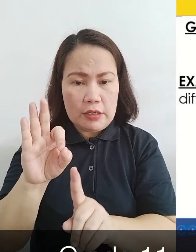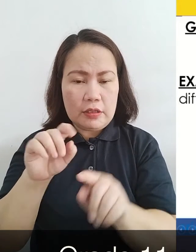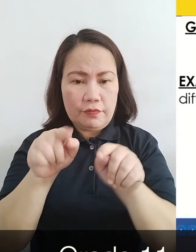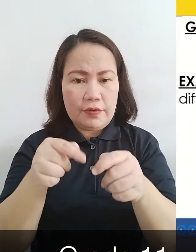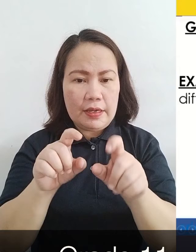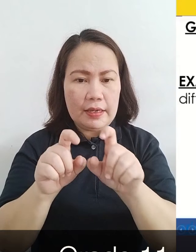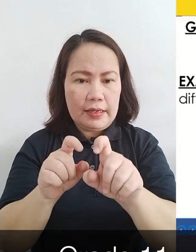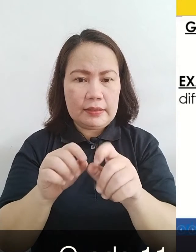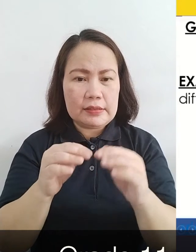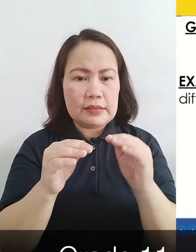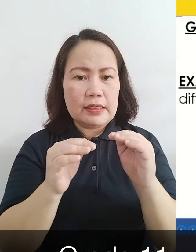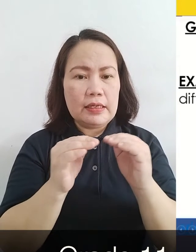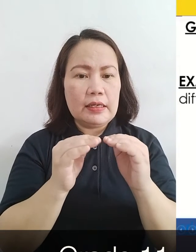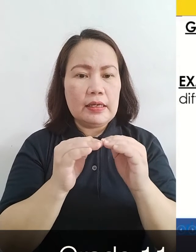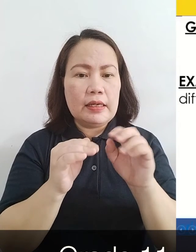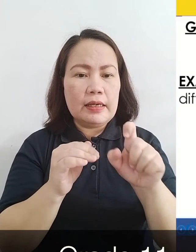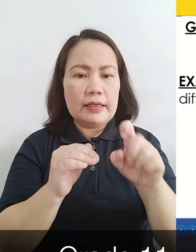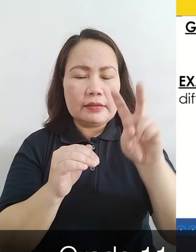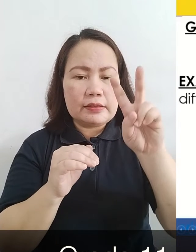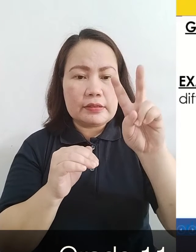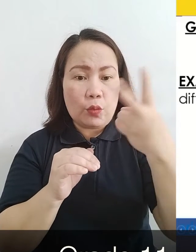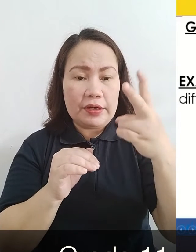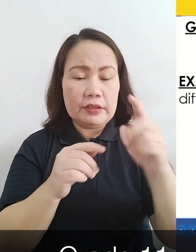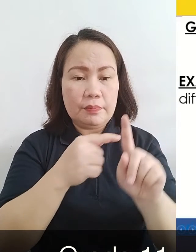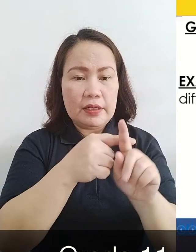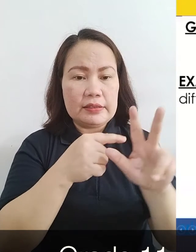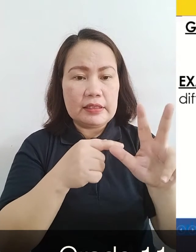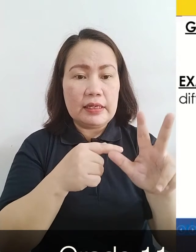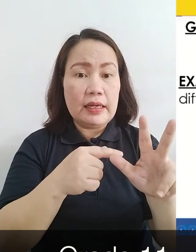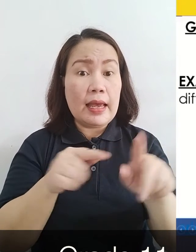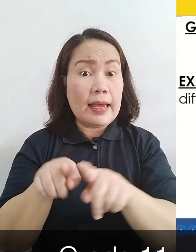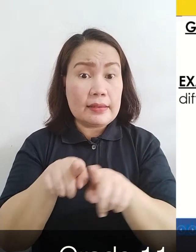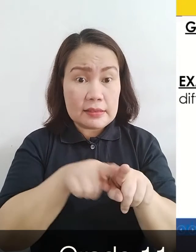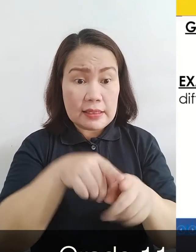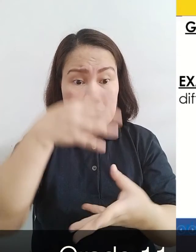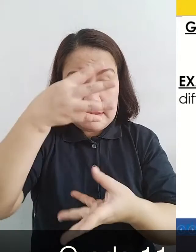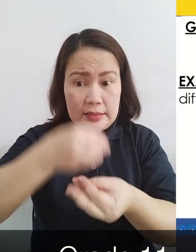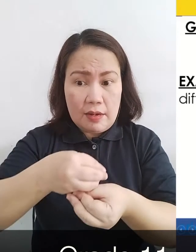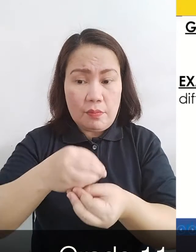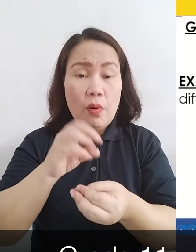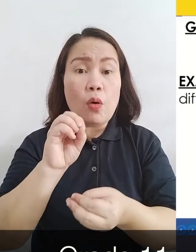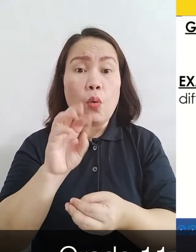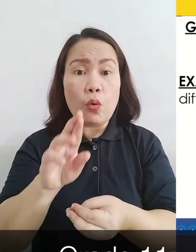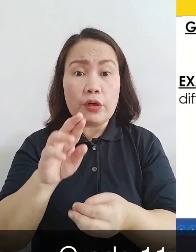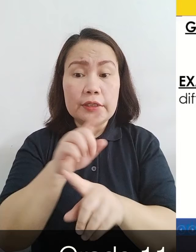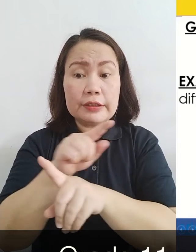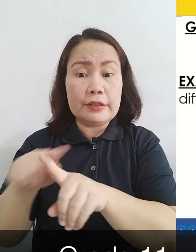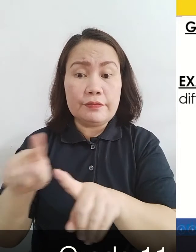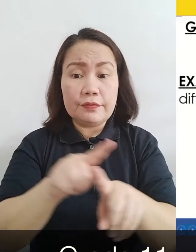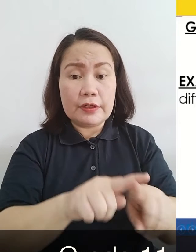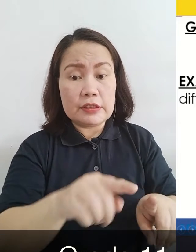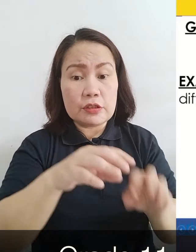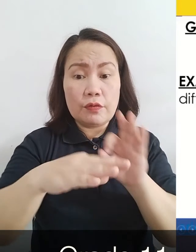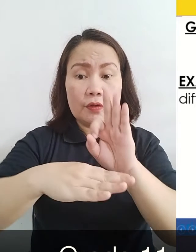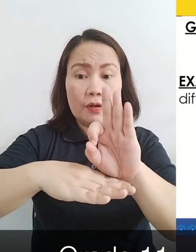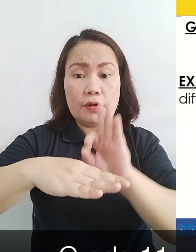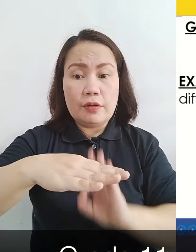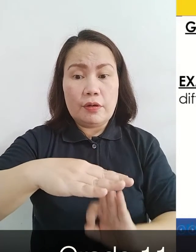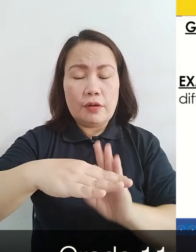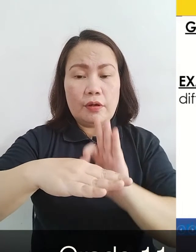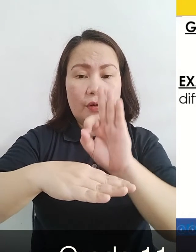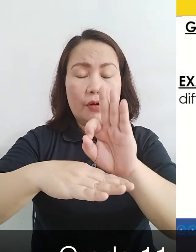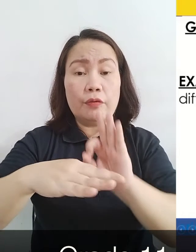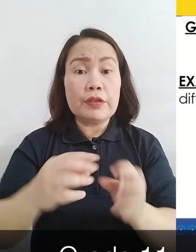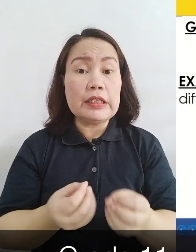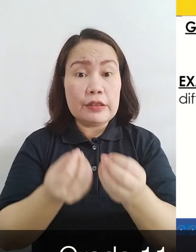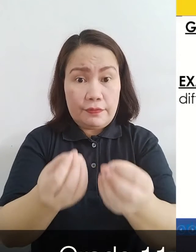3 as a sum or difference of the fraction or of the given function